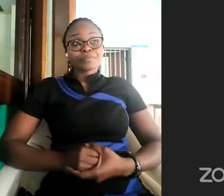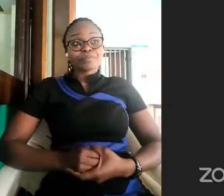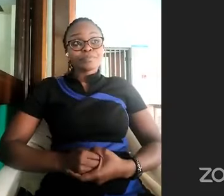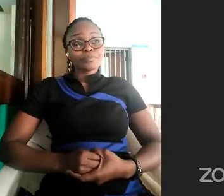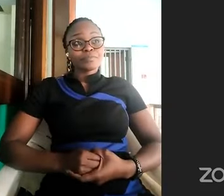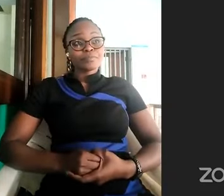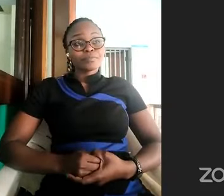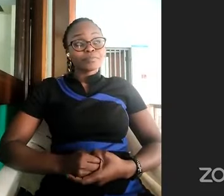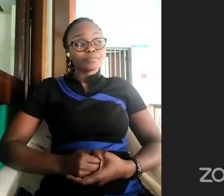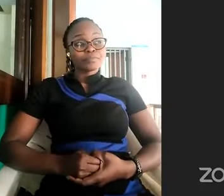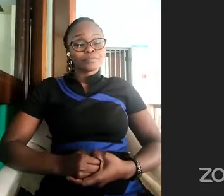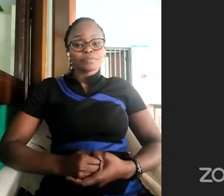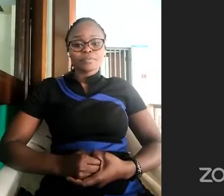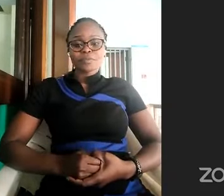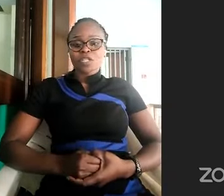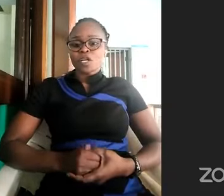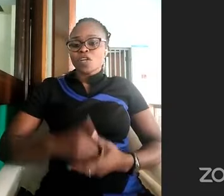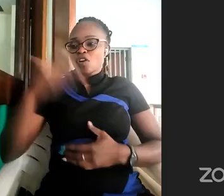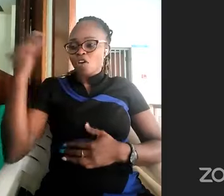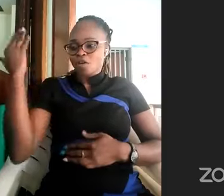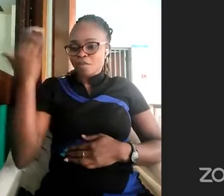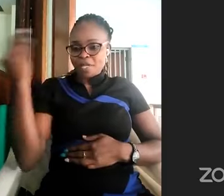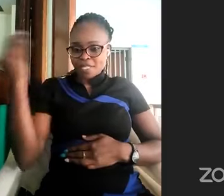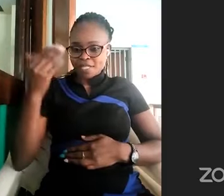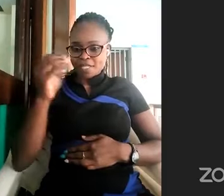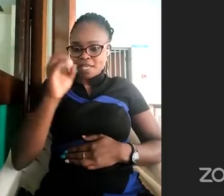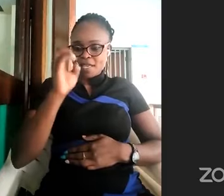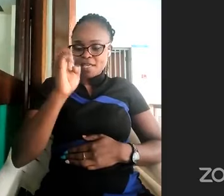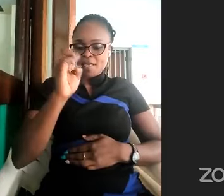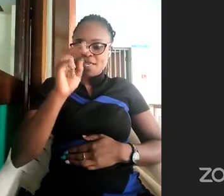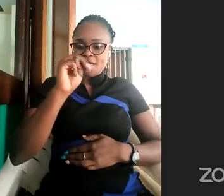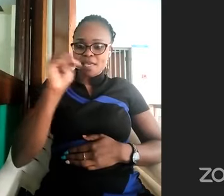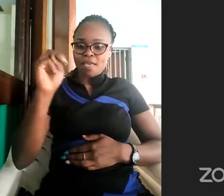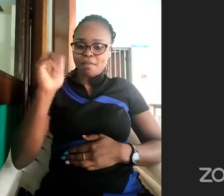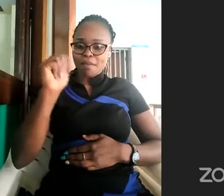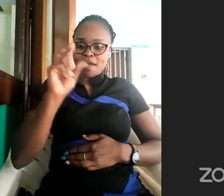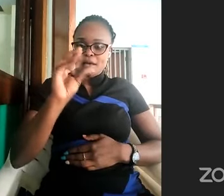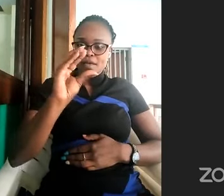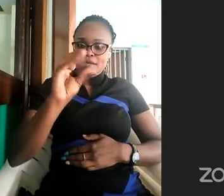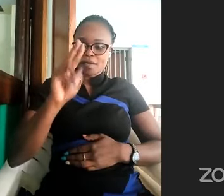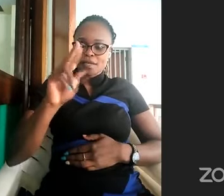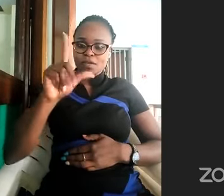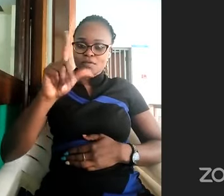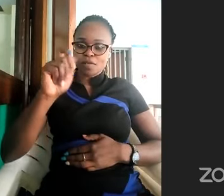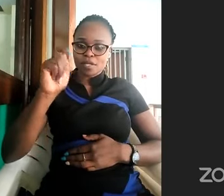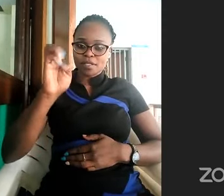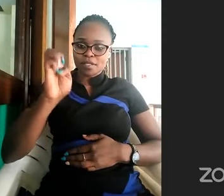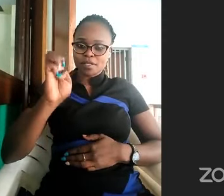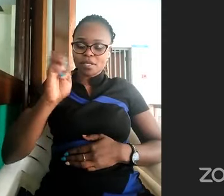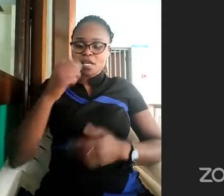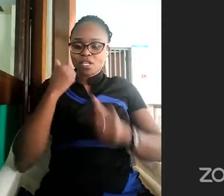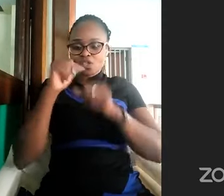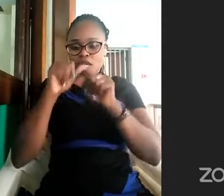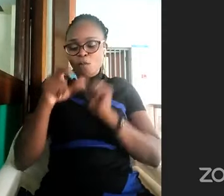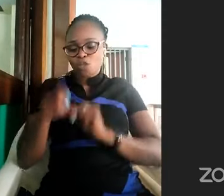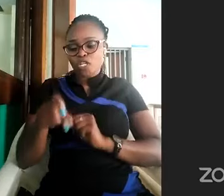presenter, Immaculate, talked about the cases of rape in the society. But then also, I'm glad that we have Mama Siri, who is Madam